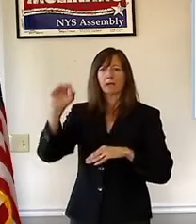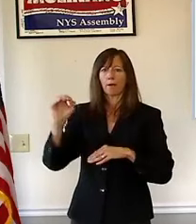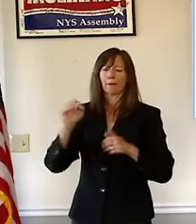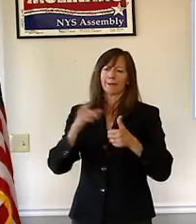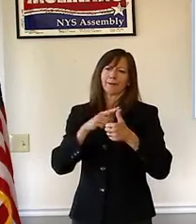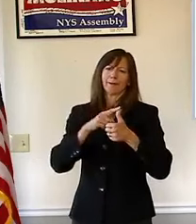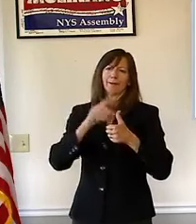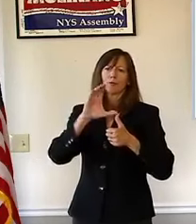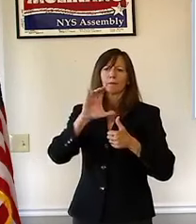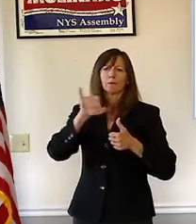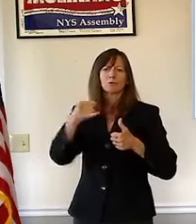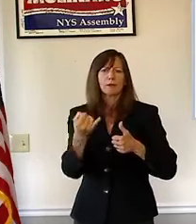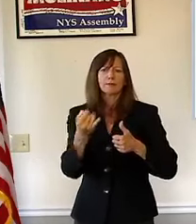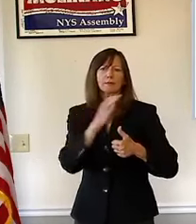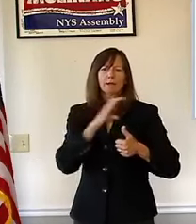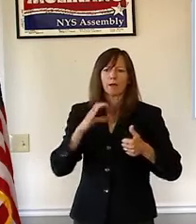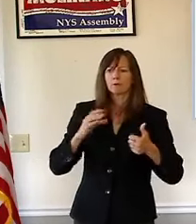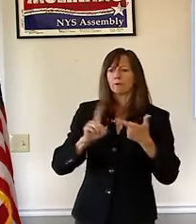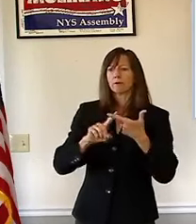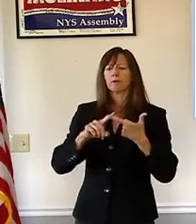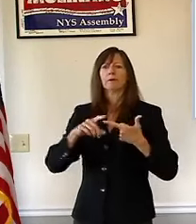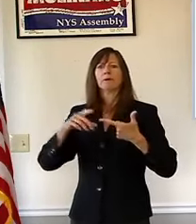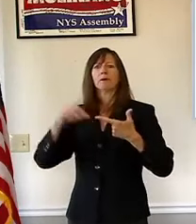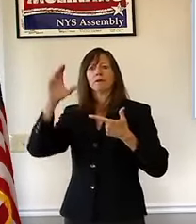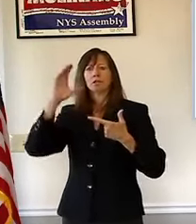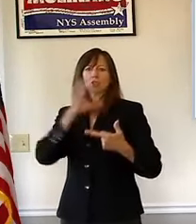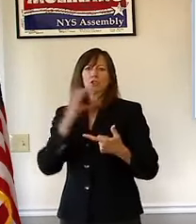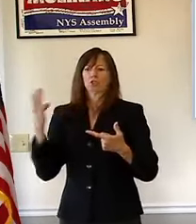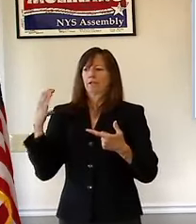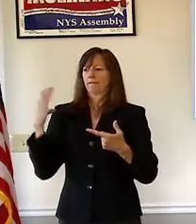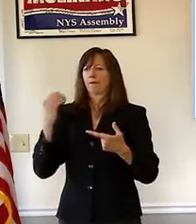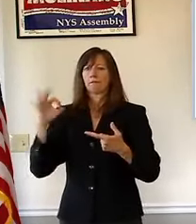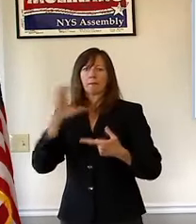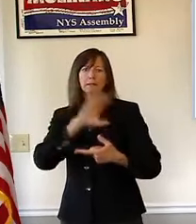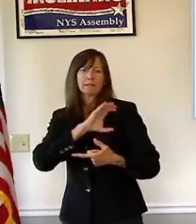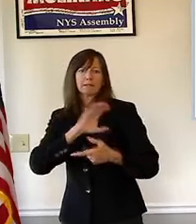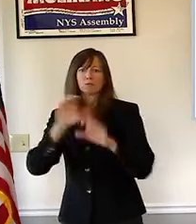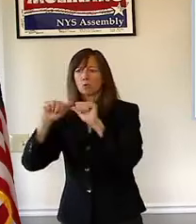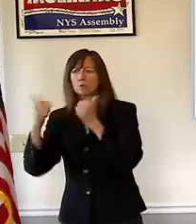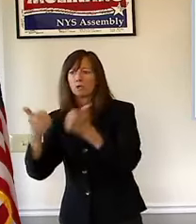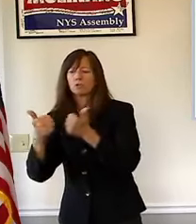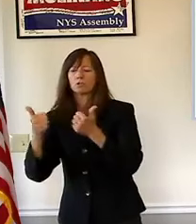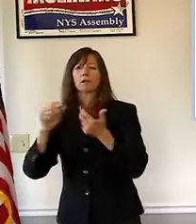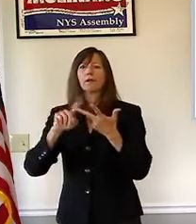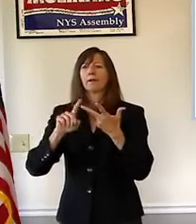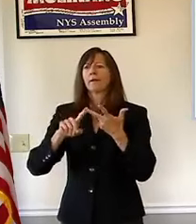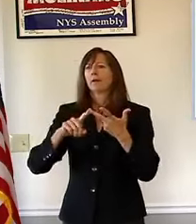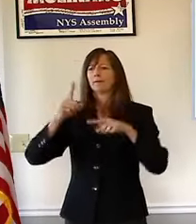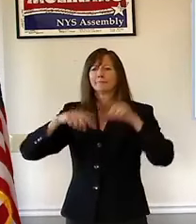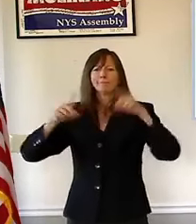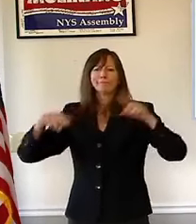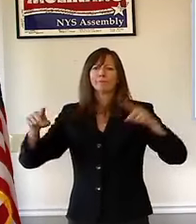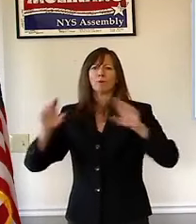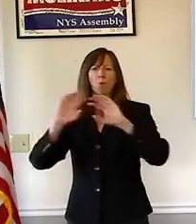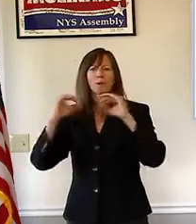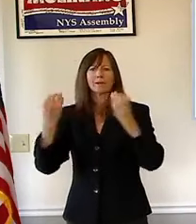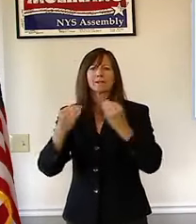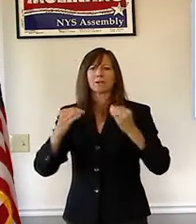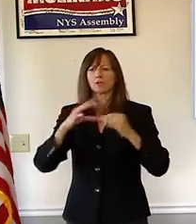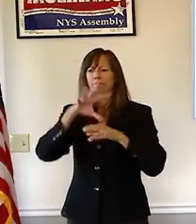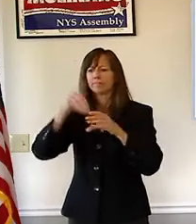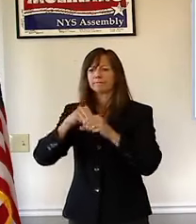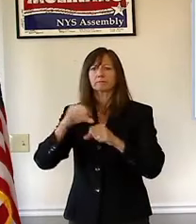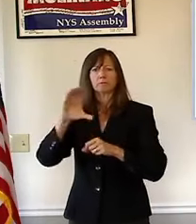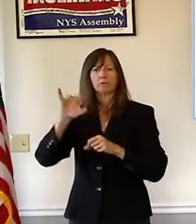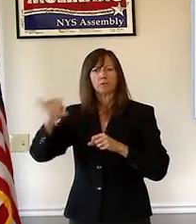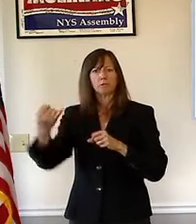Justice Council, the Chiefs of Police Association, various different organizations within the Criminal Justice